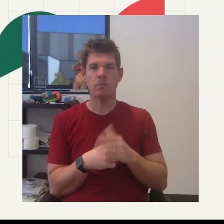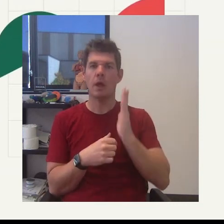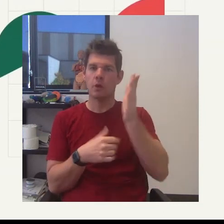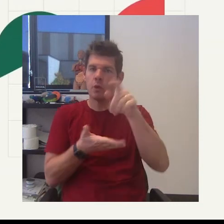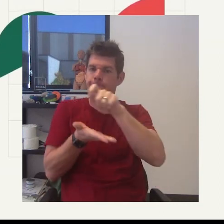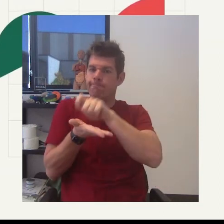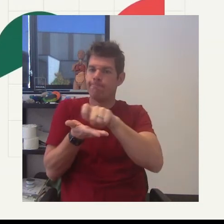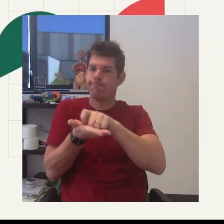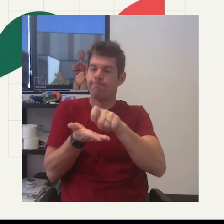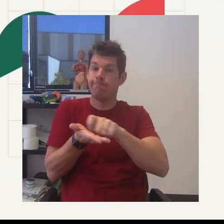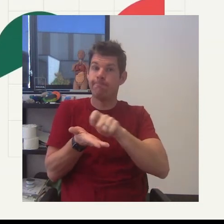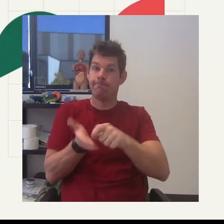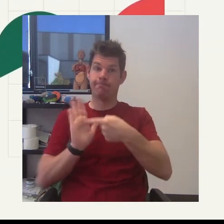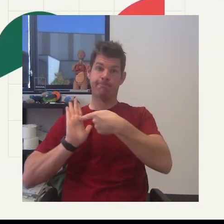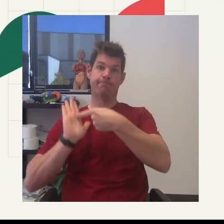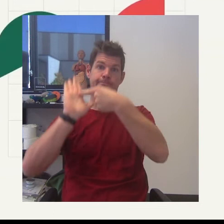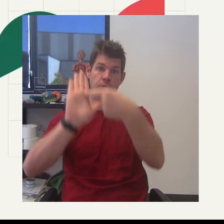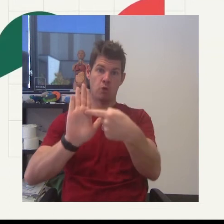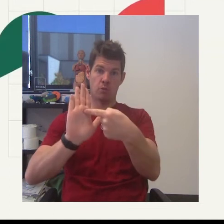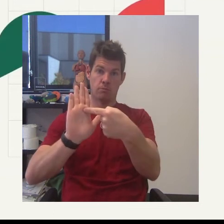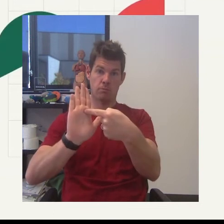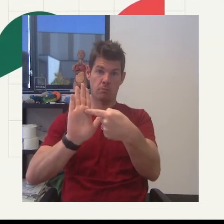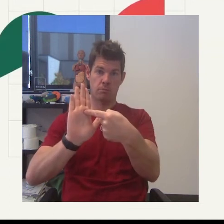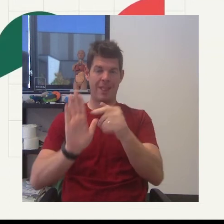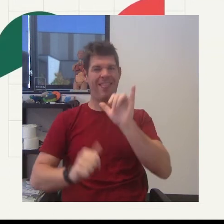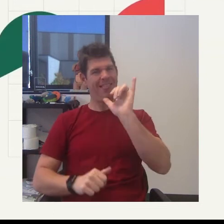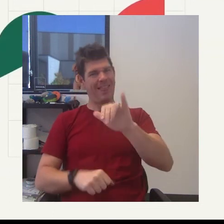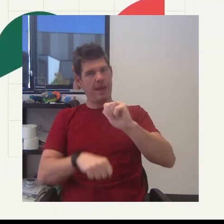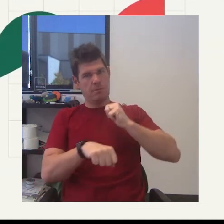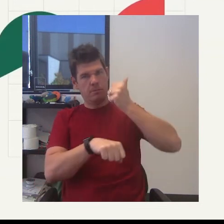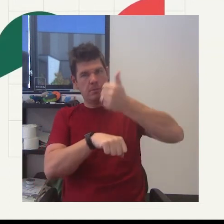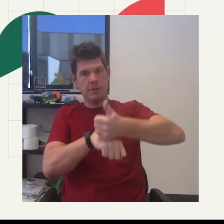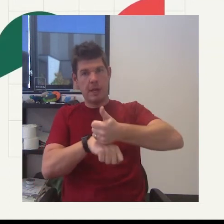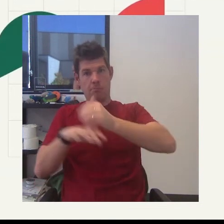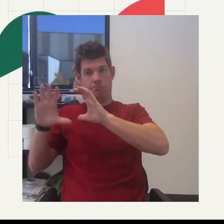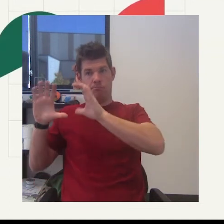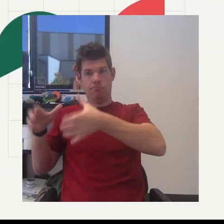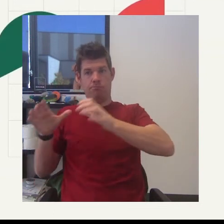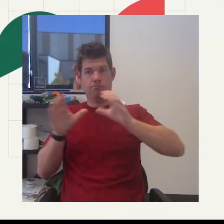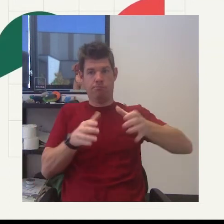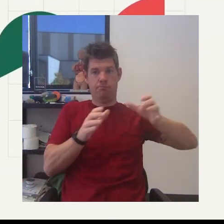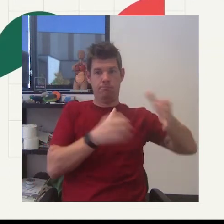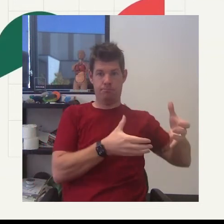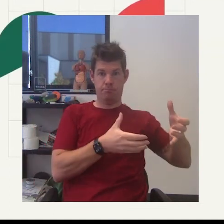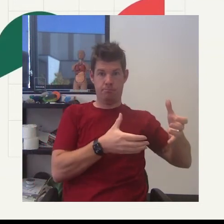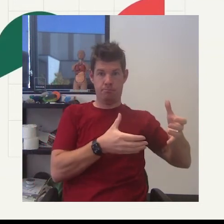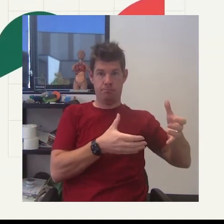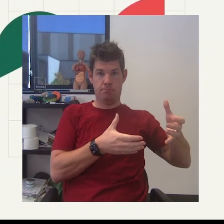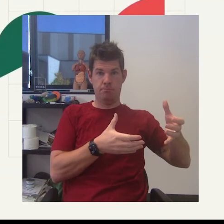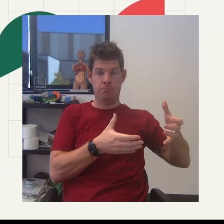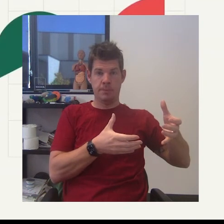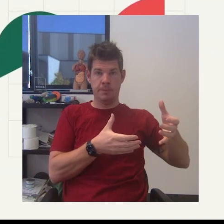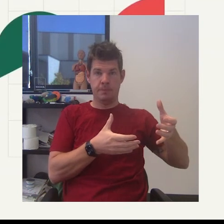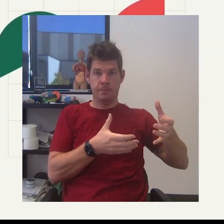dots. When you click on that, one of the options that drops down is that